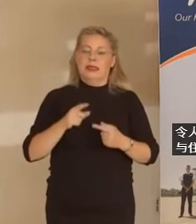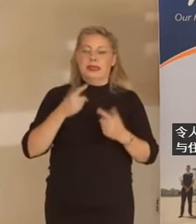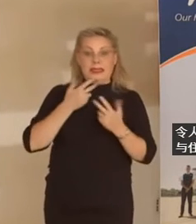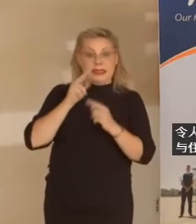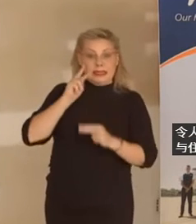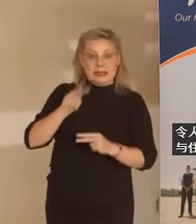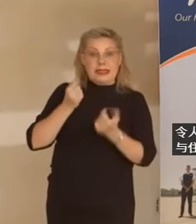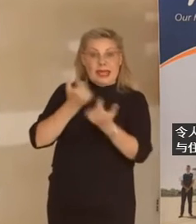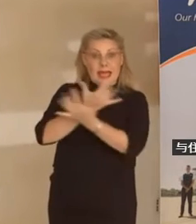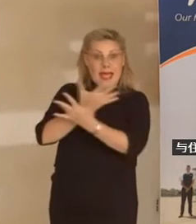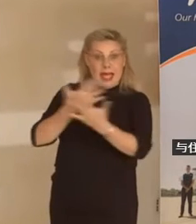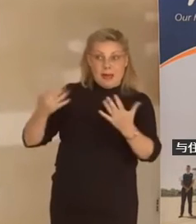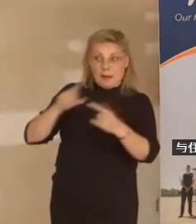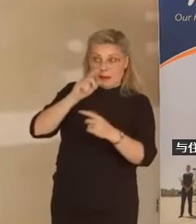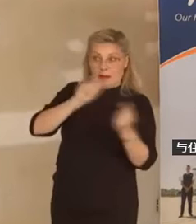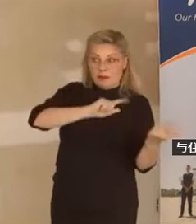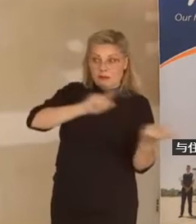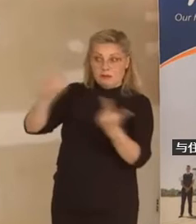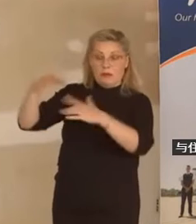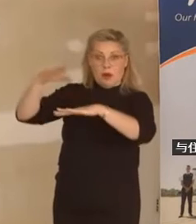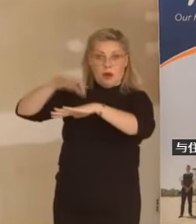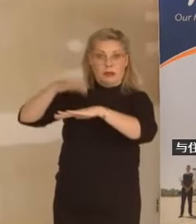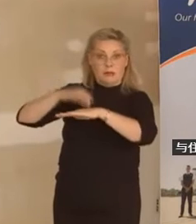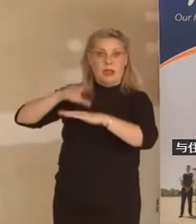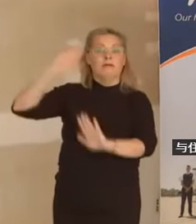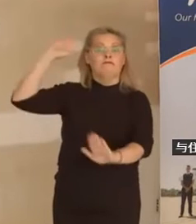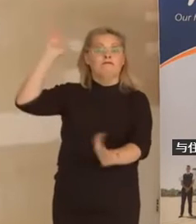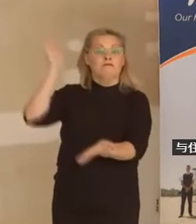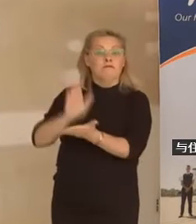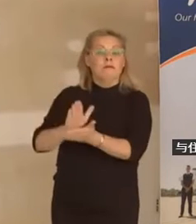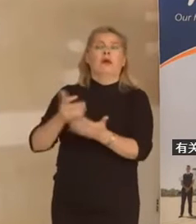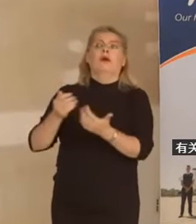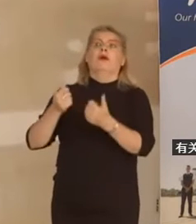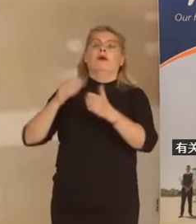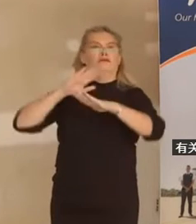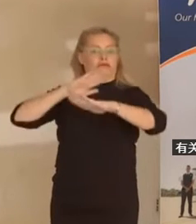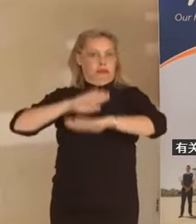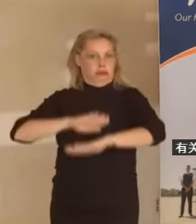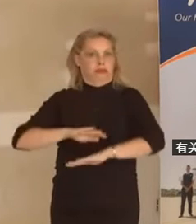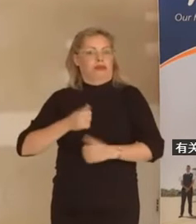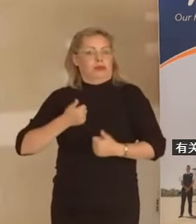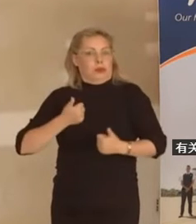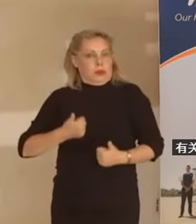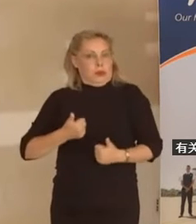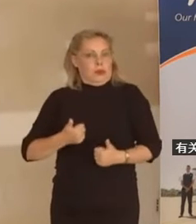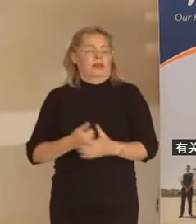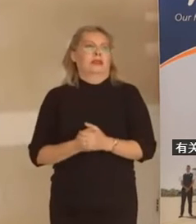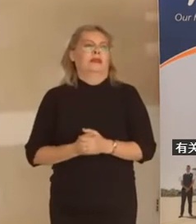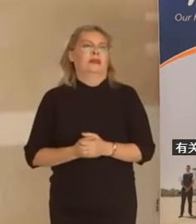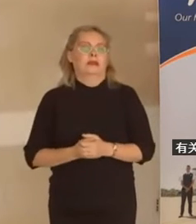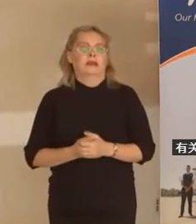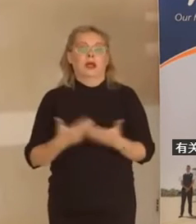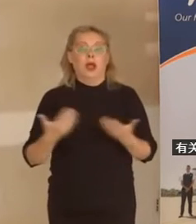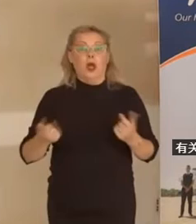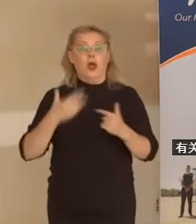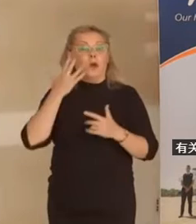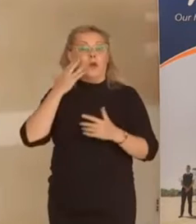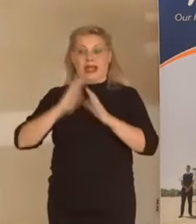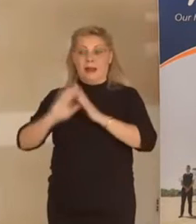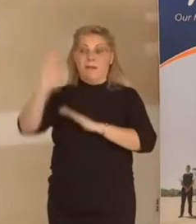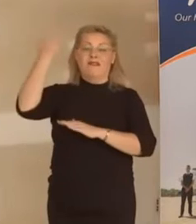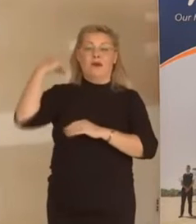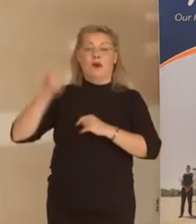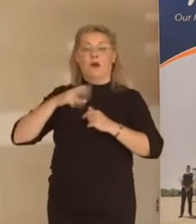ICU presentations. As we released the data yesterday in relation to our best case scenario, we're travelling incredibly well.